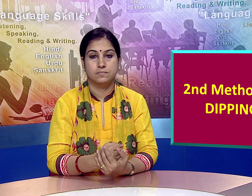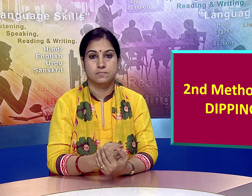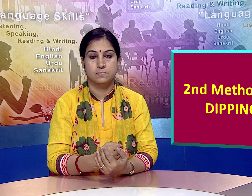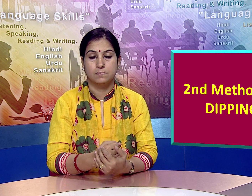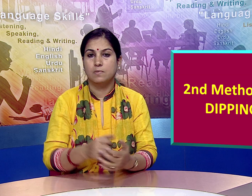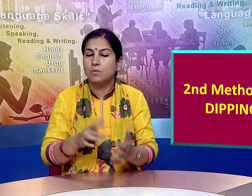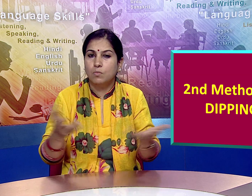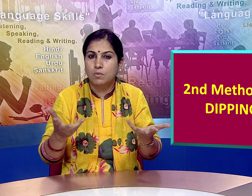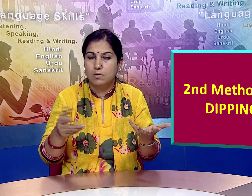where